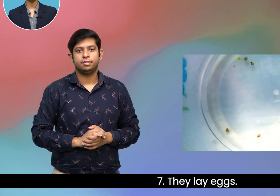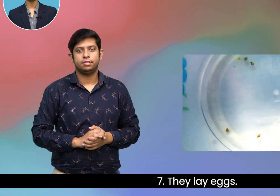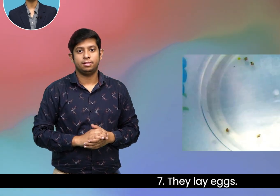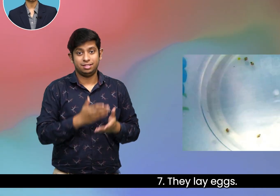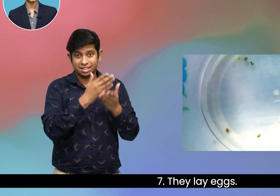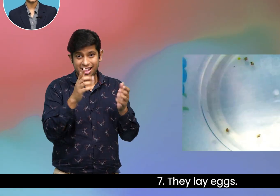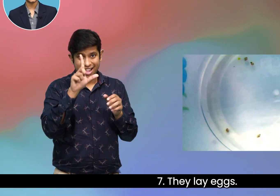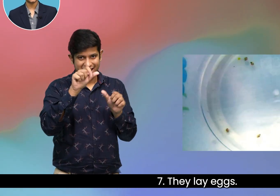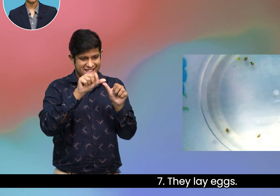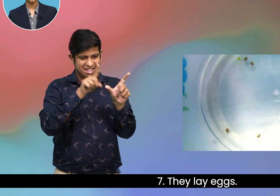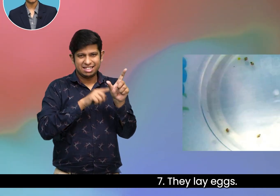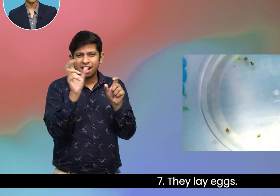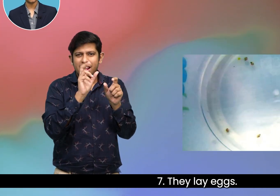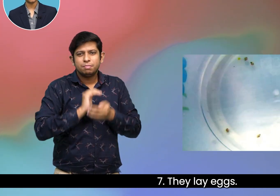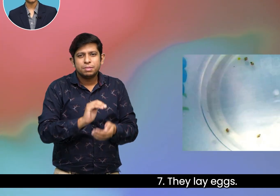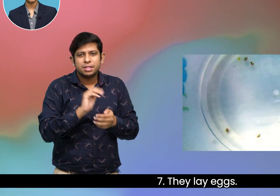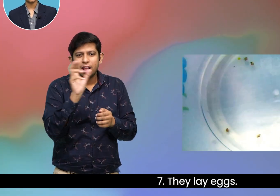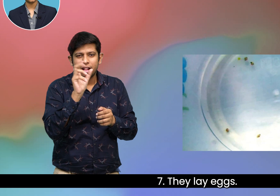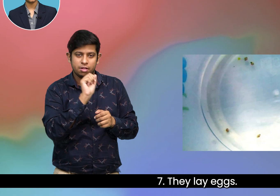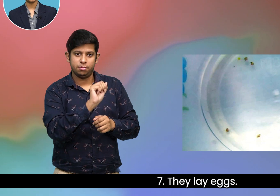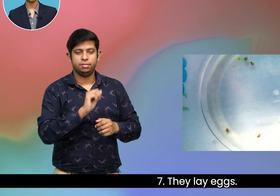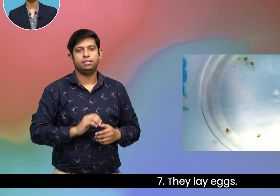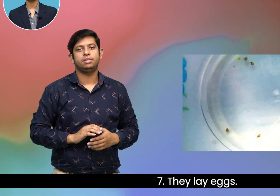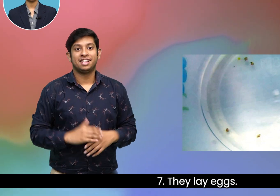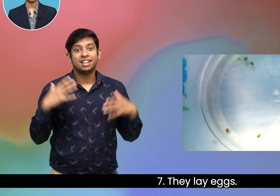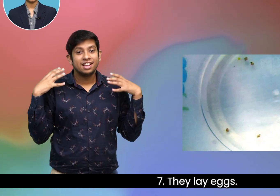They lay eggs.